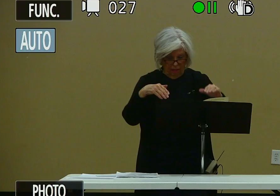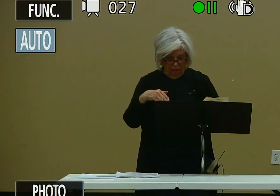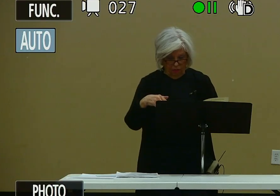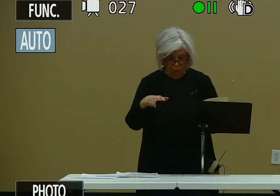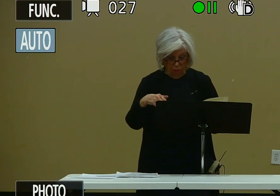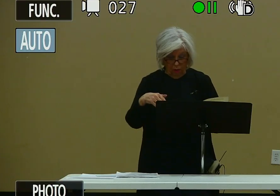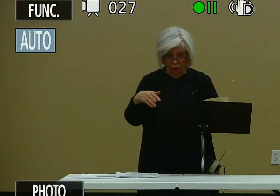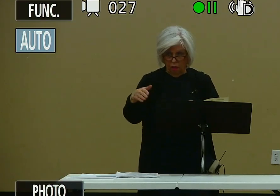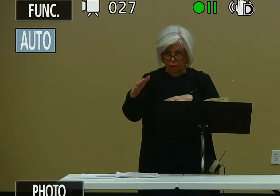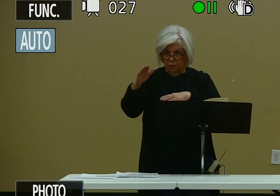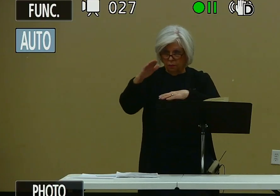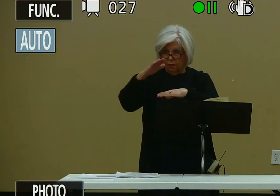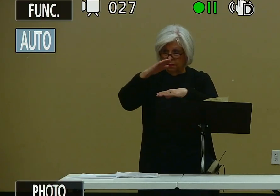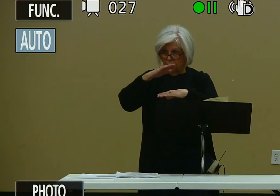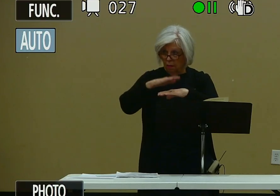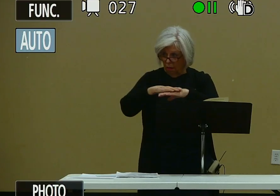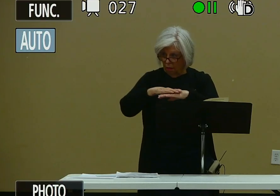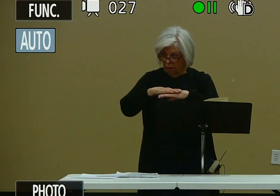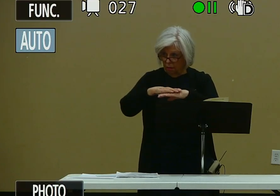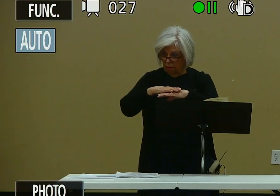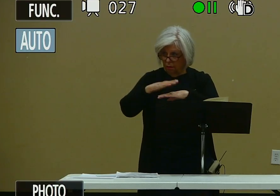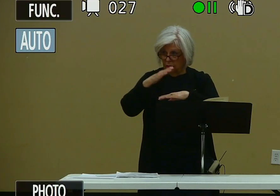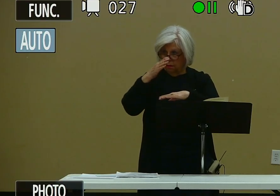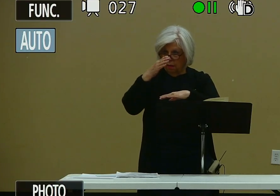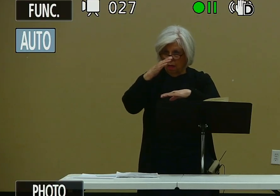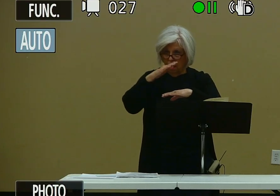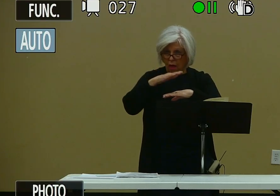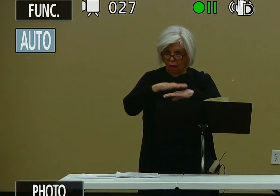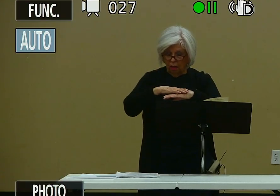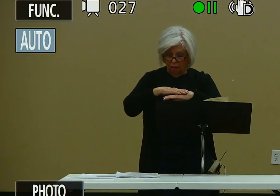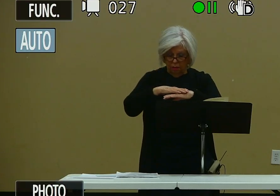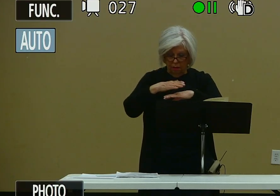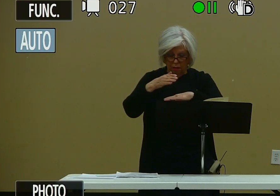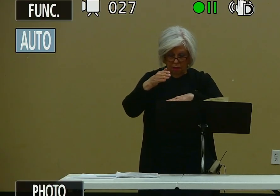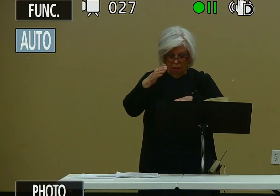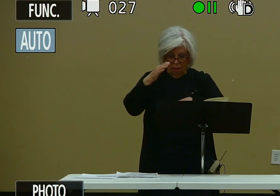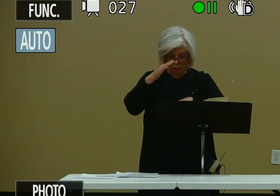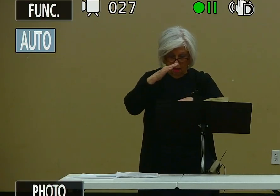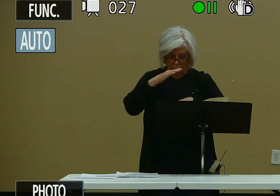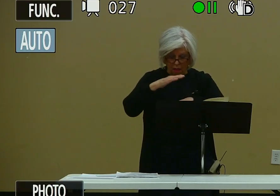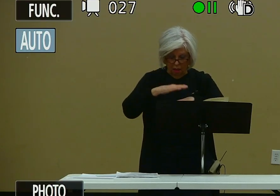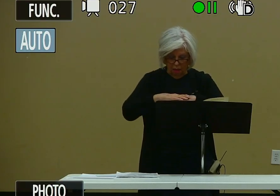The word on, this one's easy, on, on,